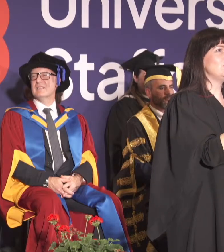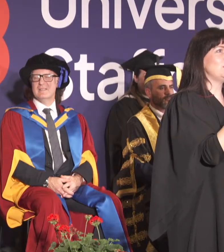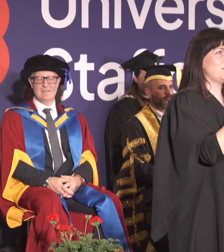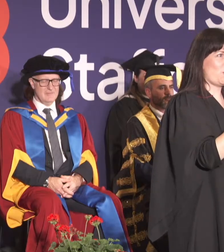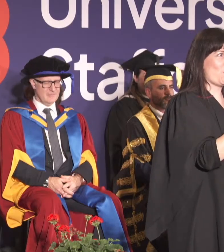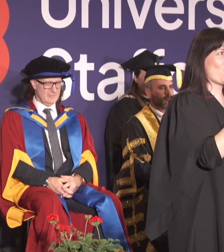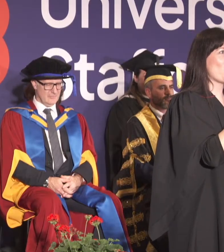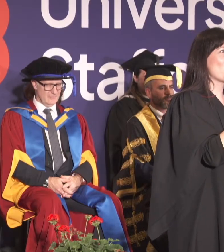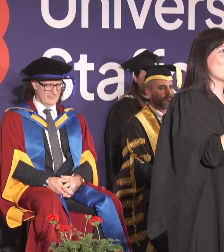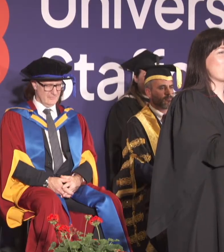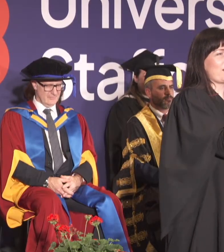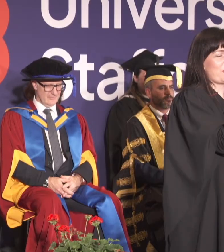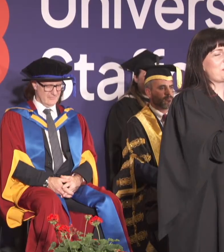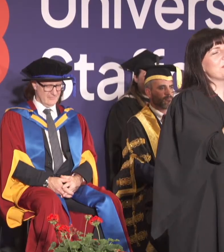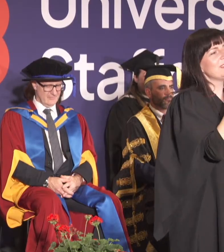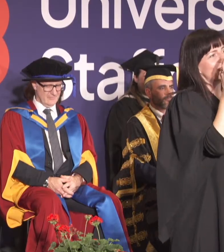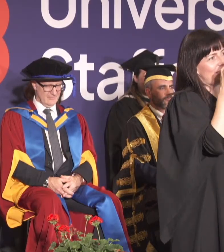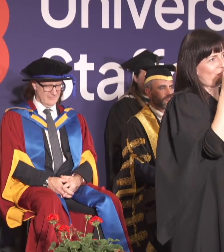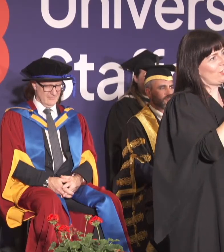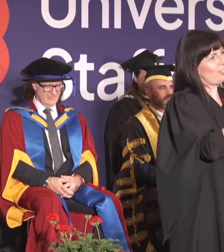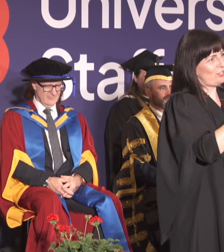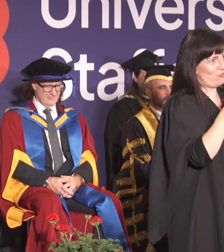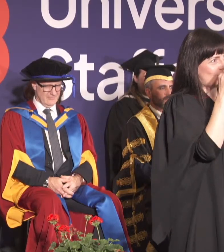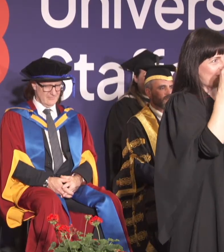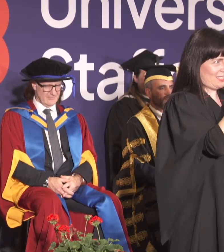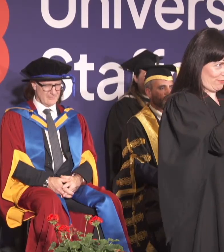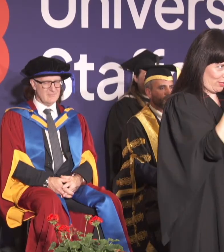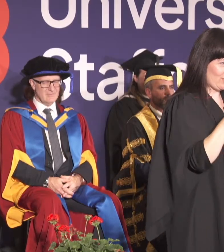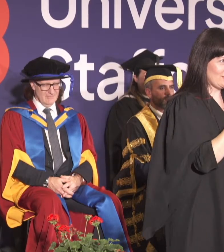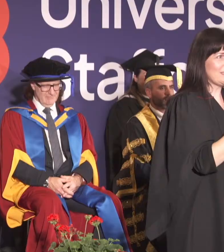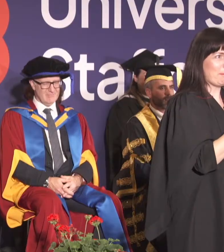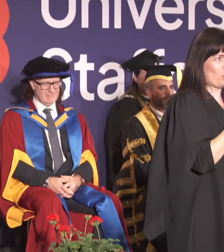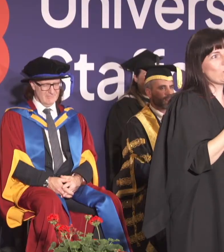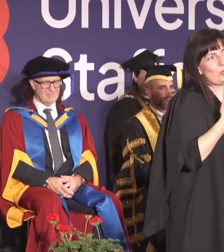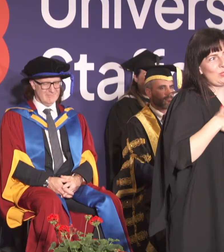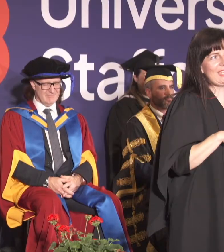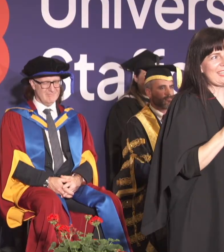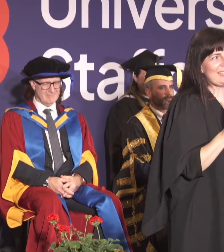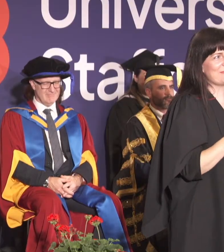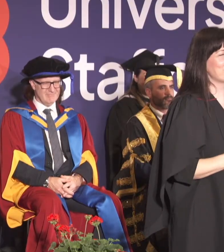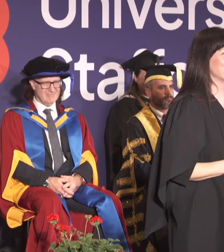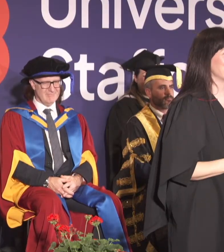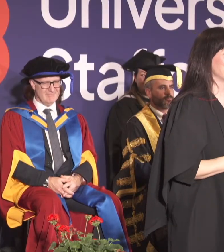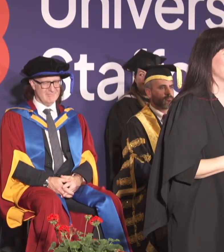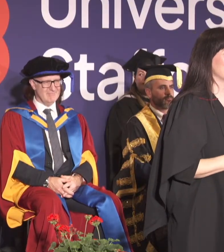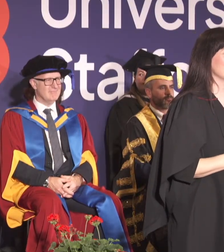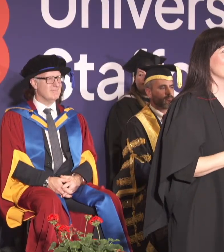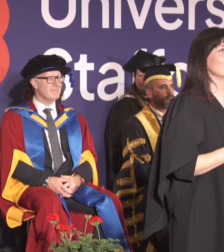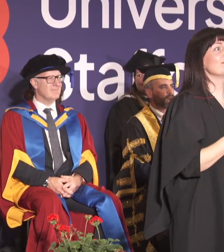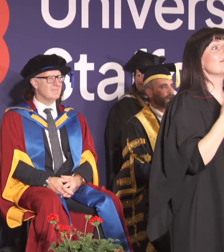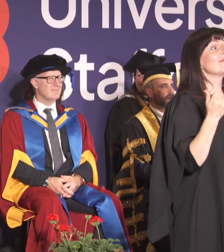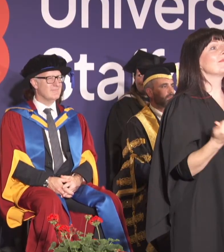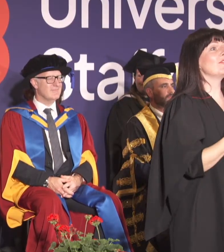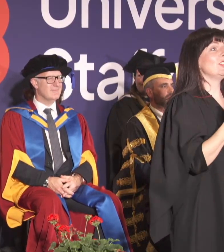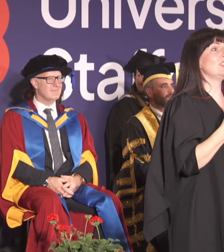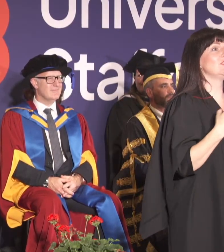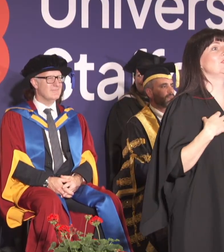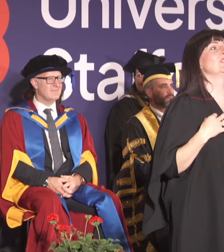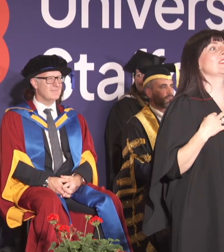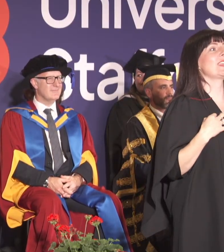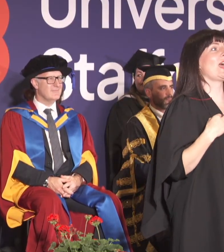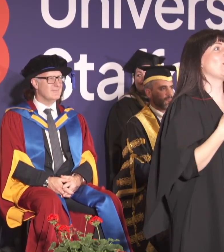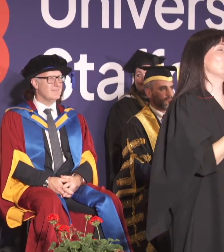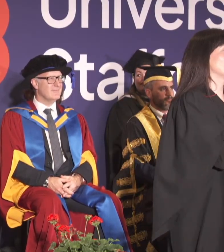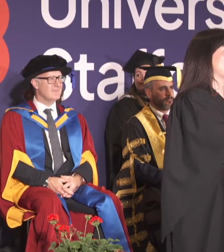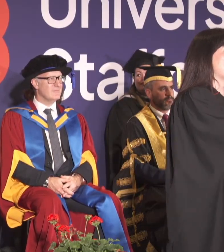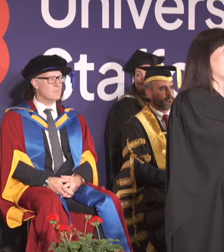certificate. This is very important. Please don't forget that. You will need it. Once you've finished, gowns can then be